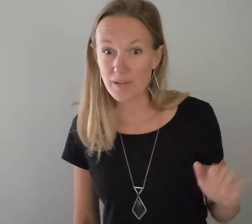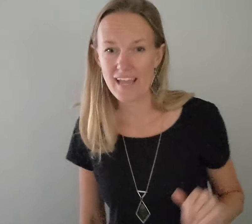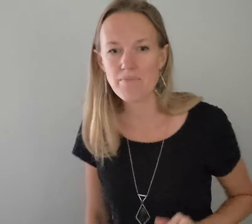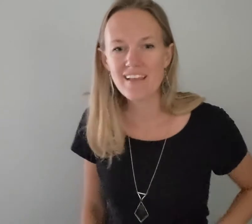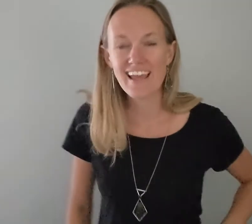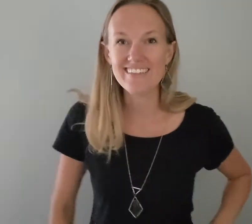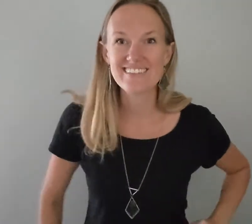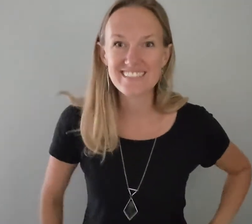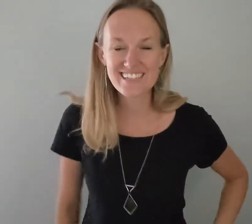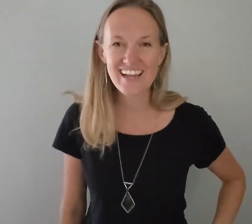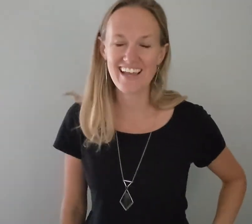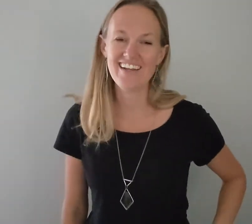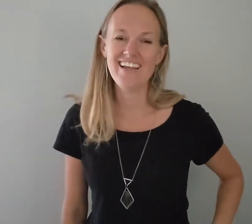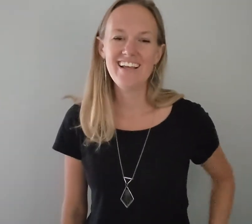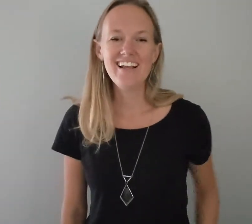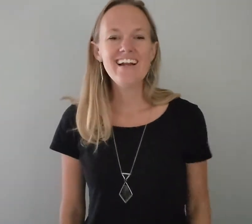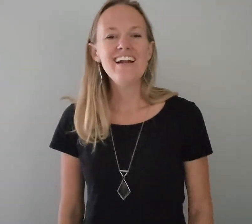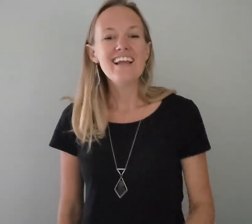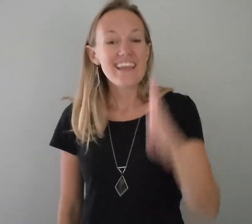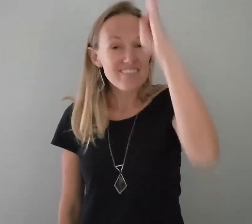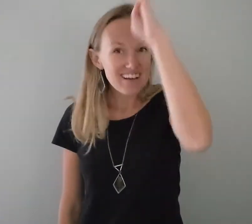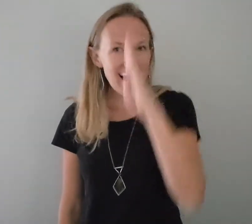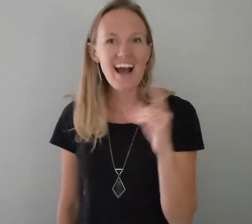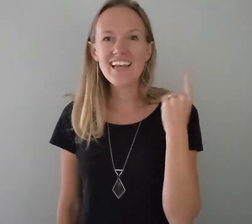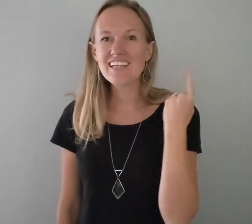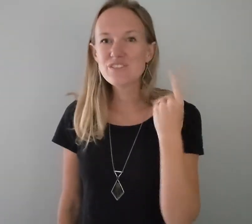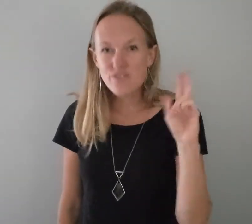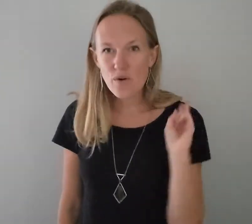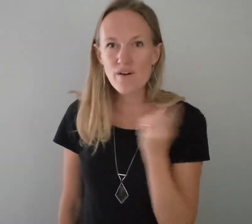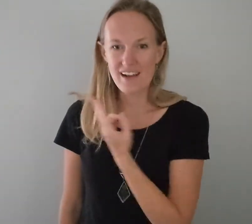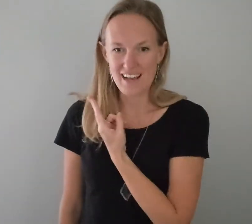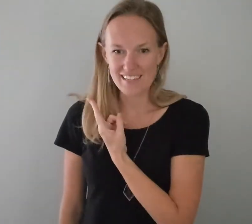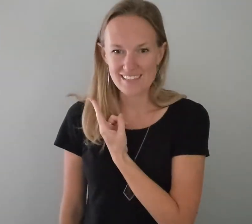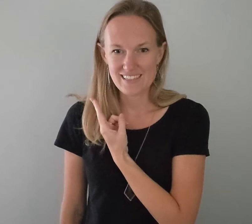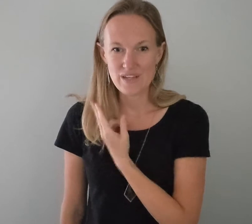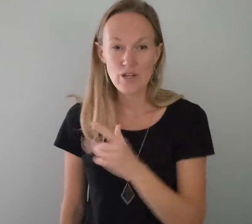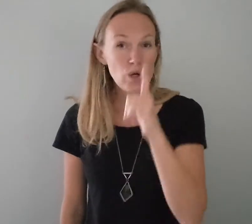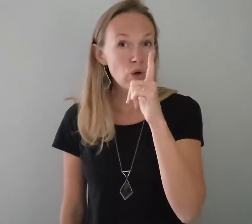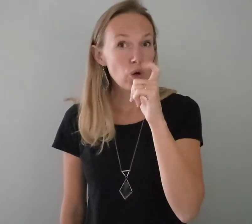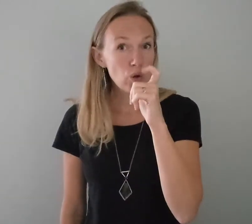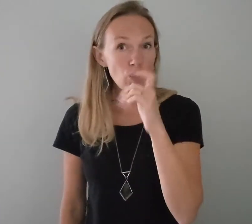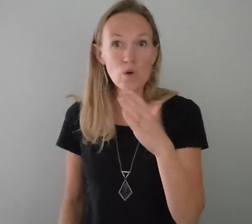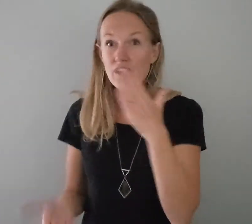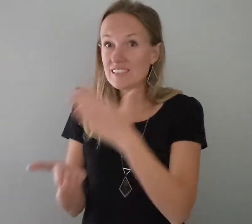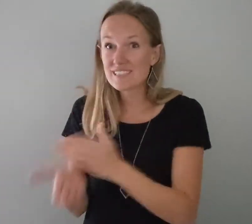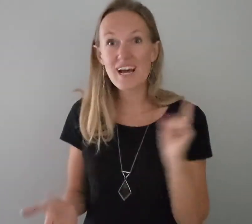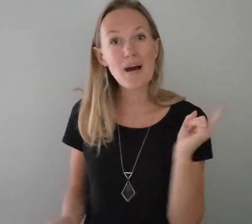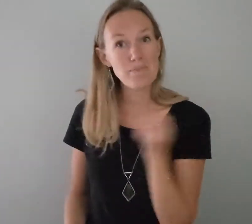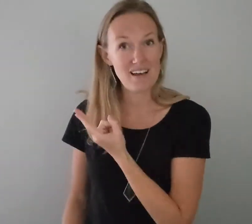okay. Okay, so let's try again. If God is for us, who could stop